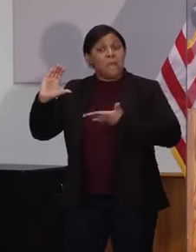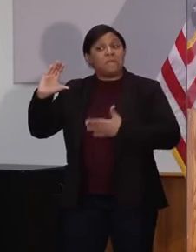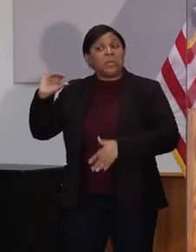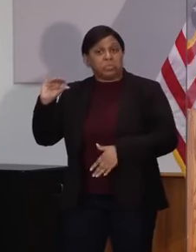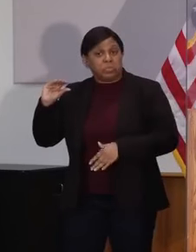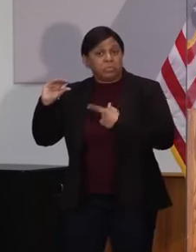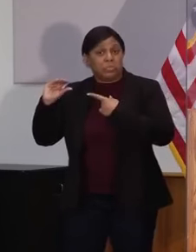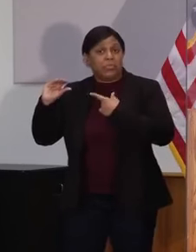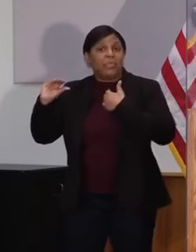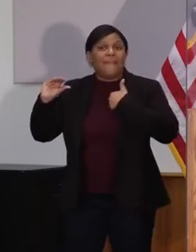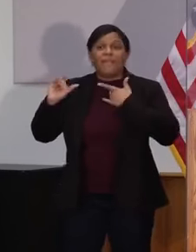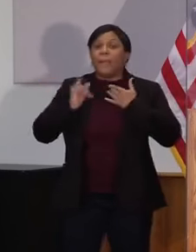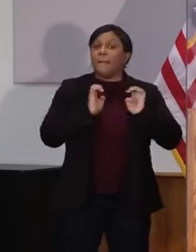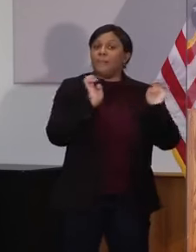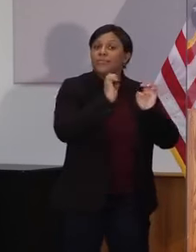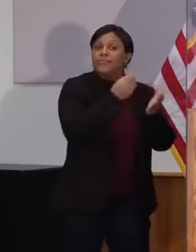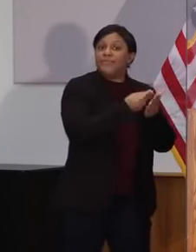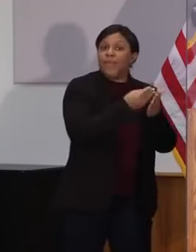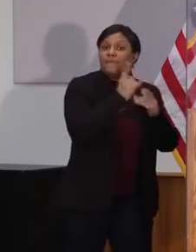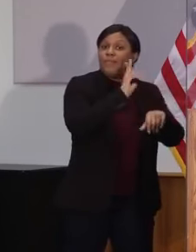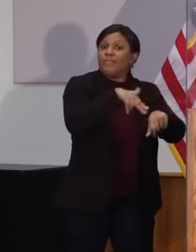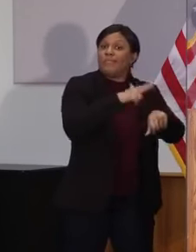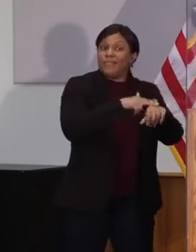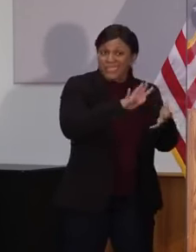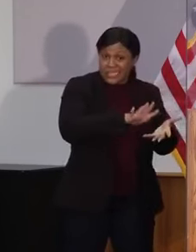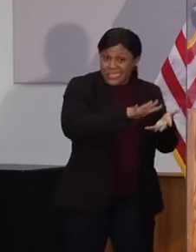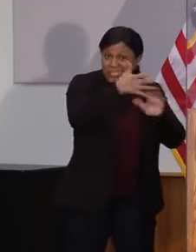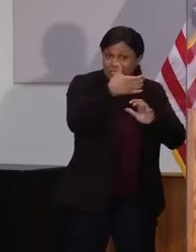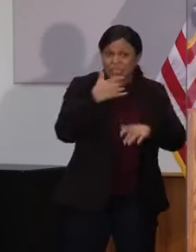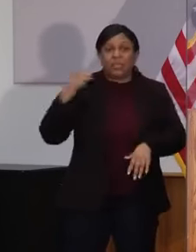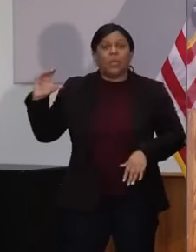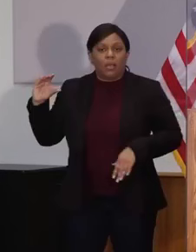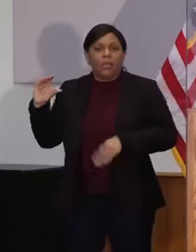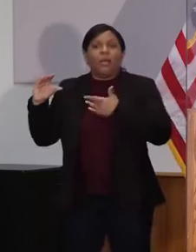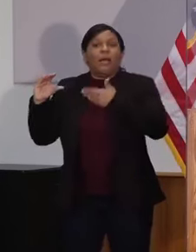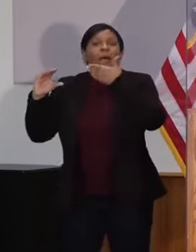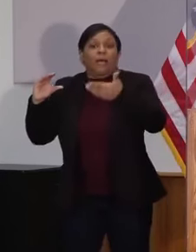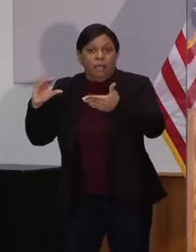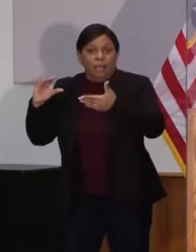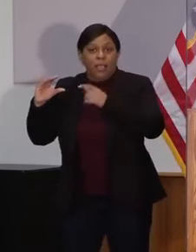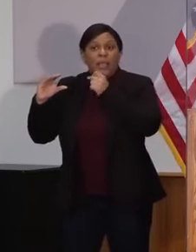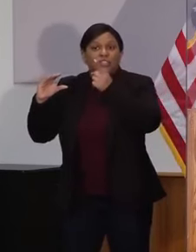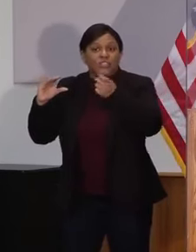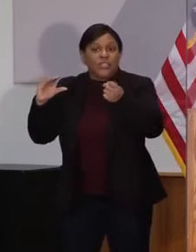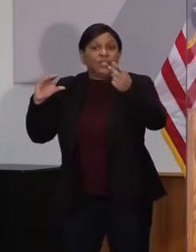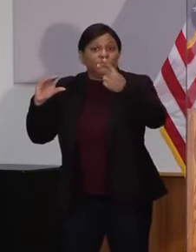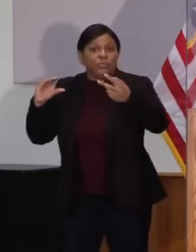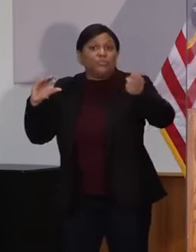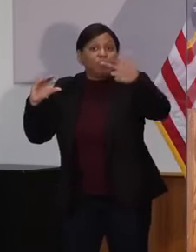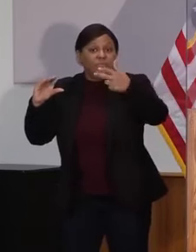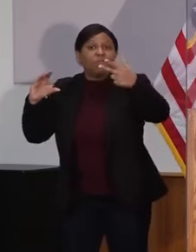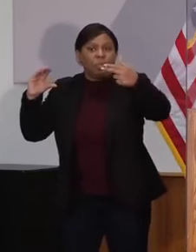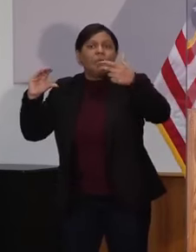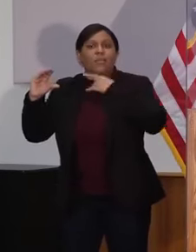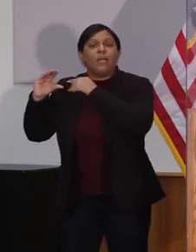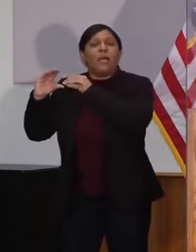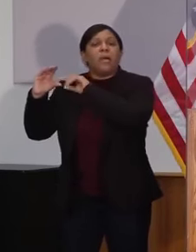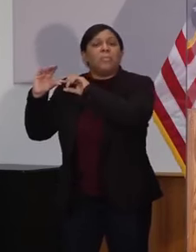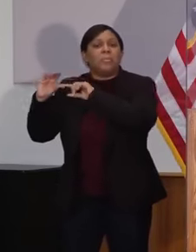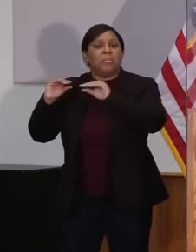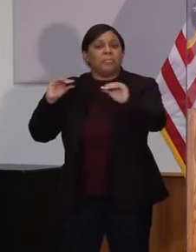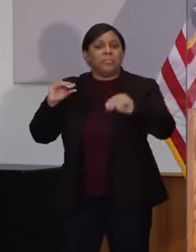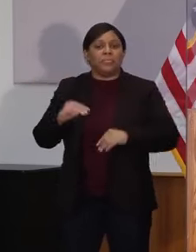emergency fund that we use for natural disasters, it rolls over until the next year and the next set of crises that come forward. I would